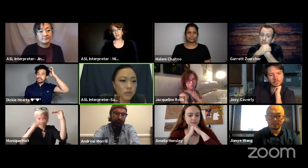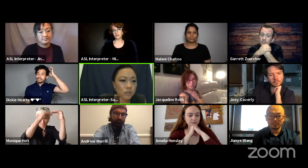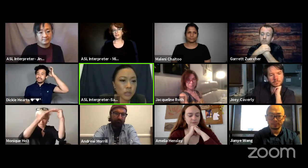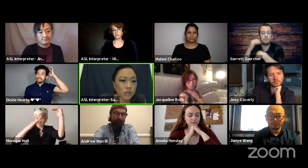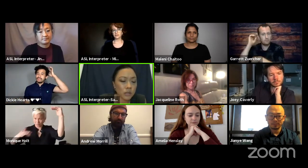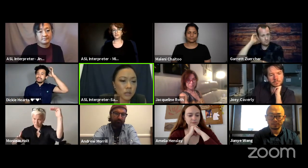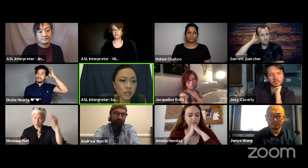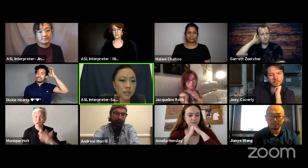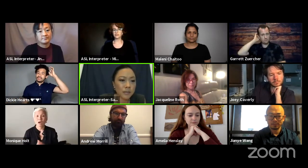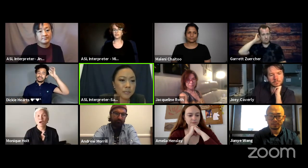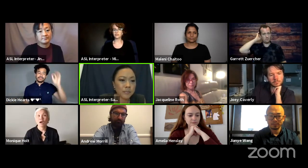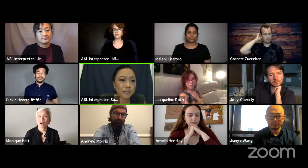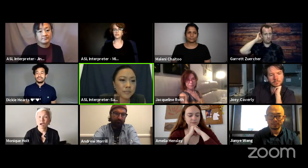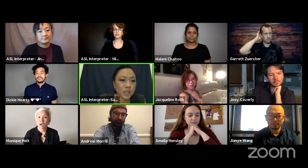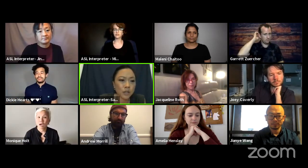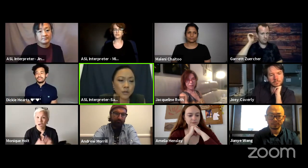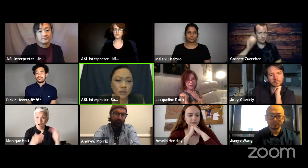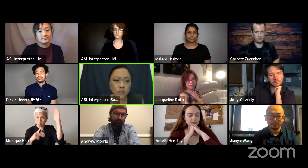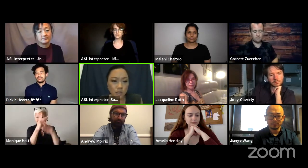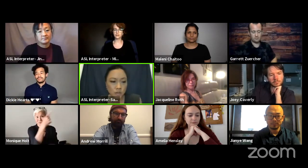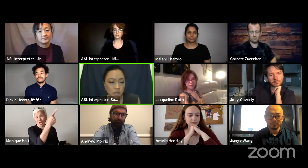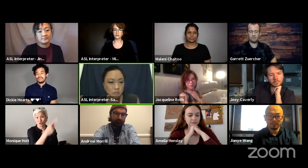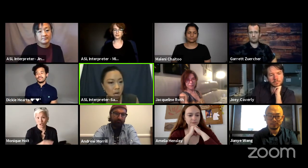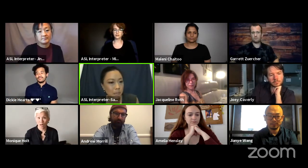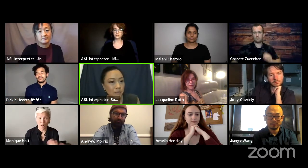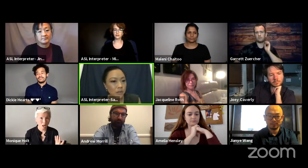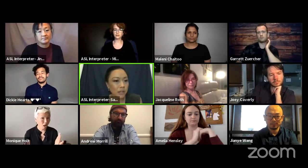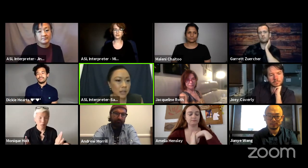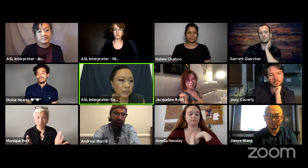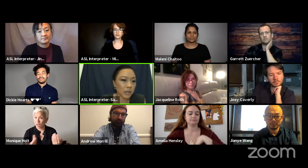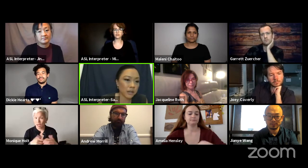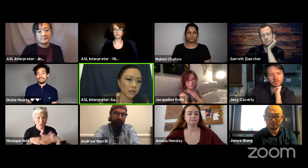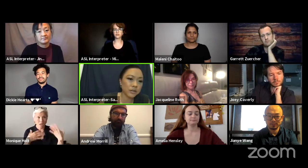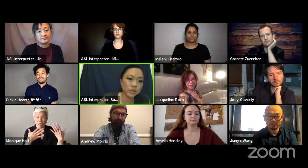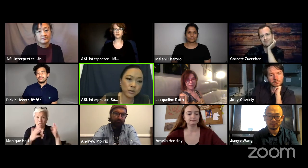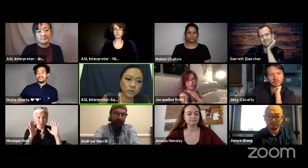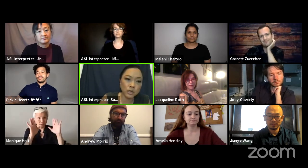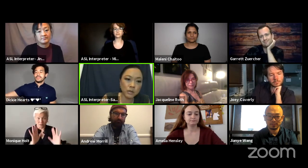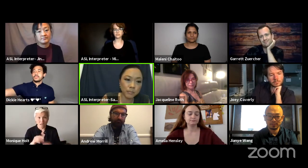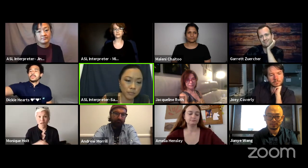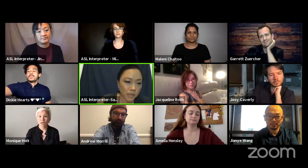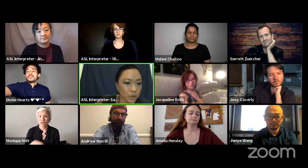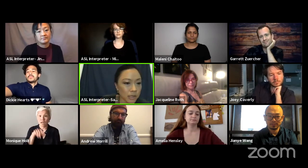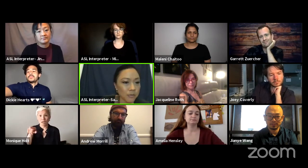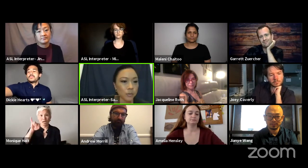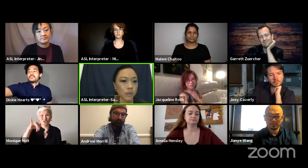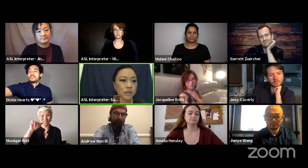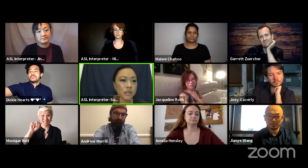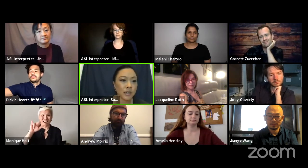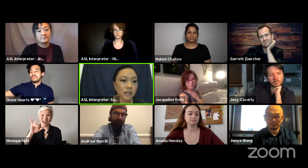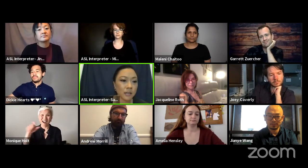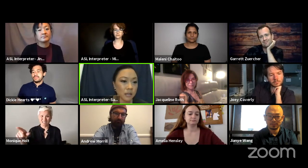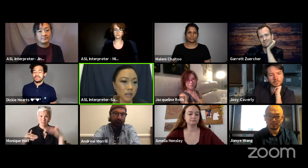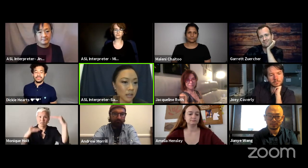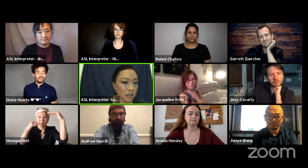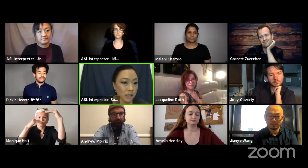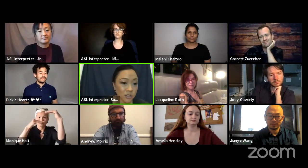really, you know, talking to some top level animators, to some entry level ones, and John